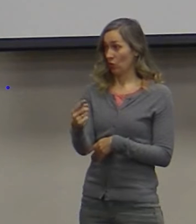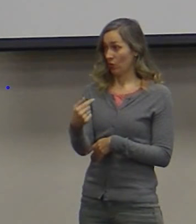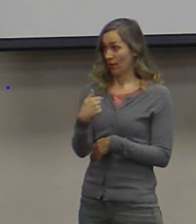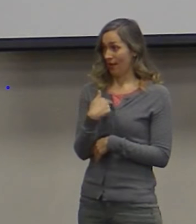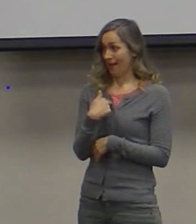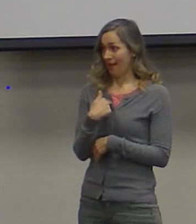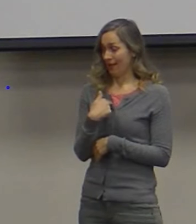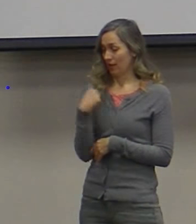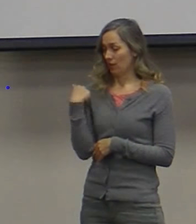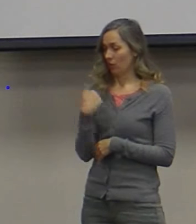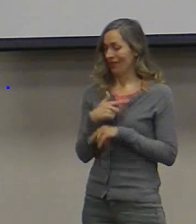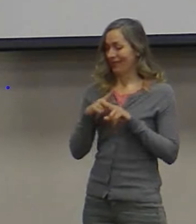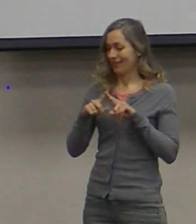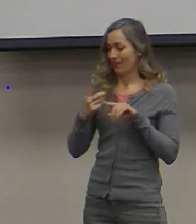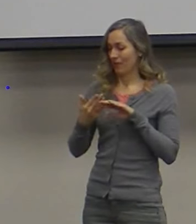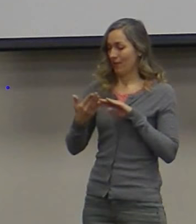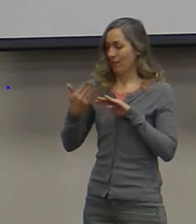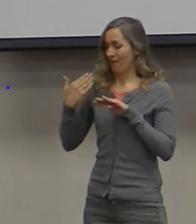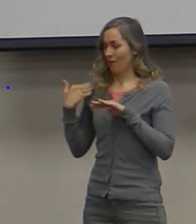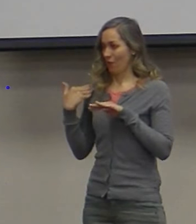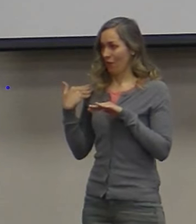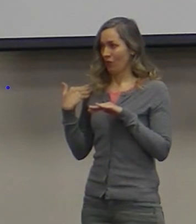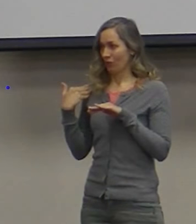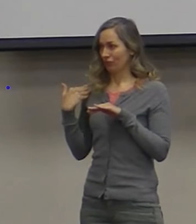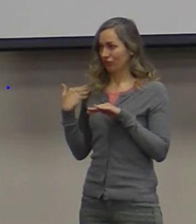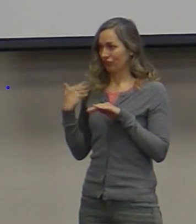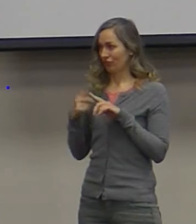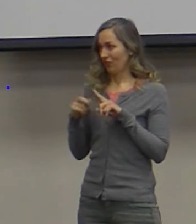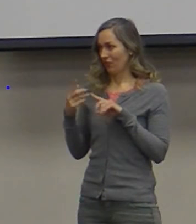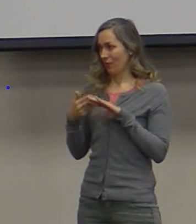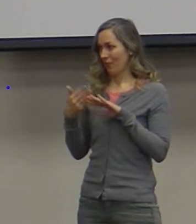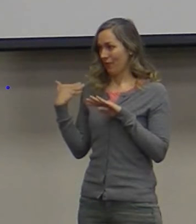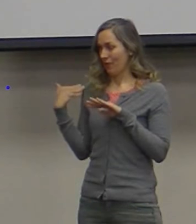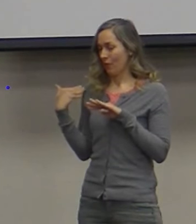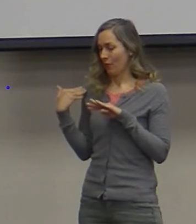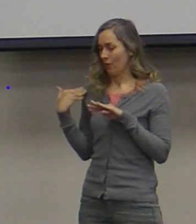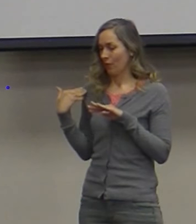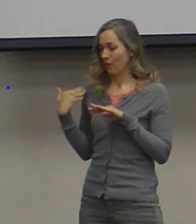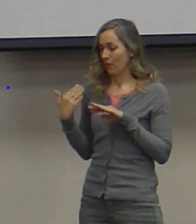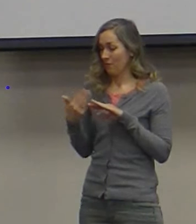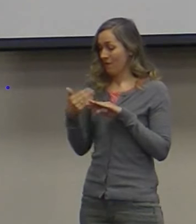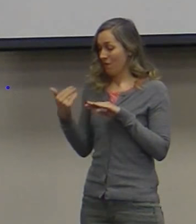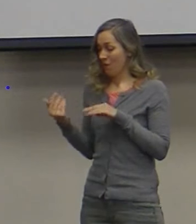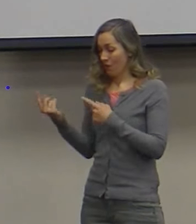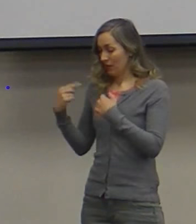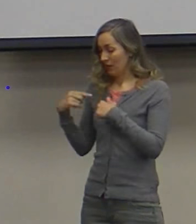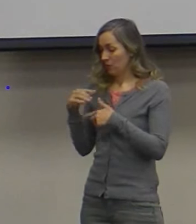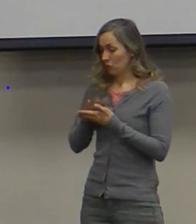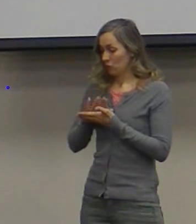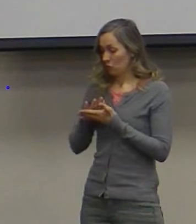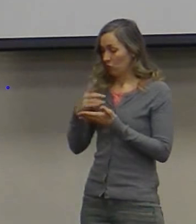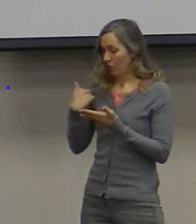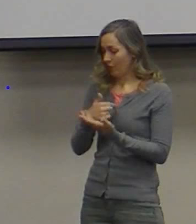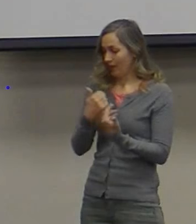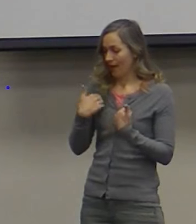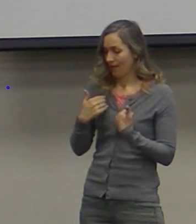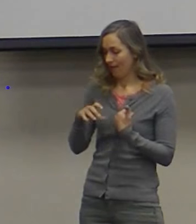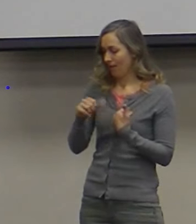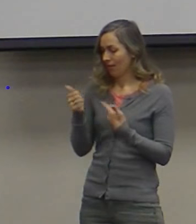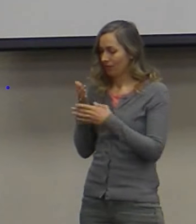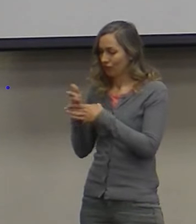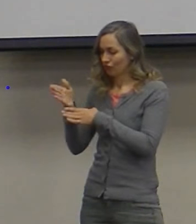thing as Christians. Even before we came to school, when we were Christians, we had other